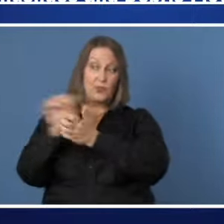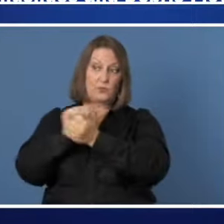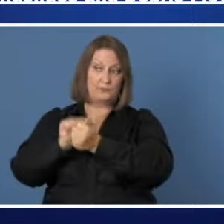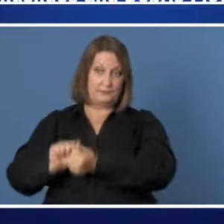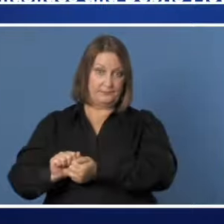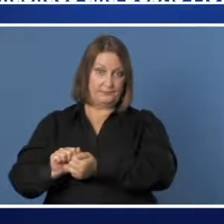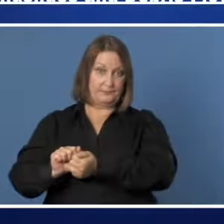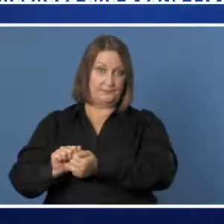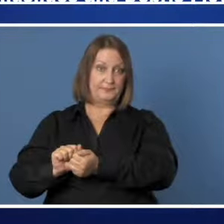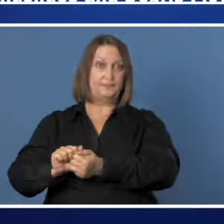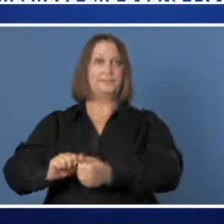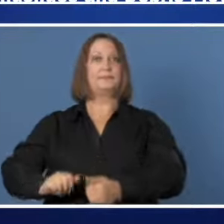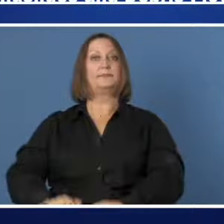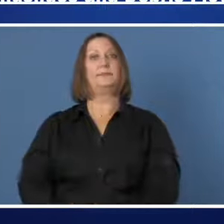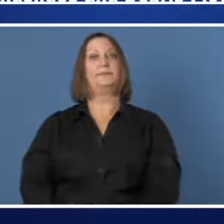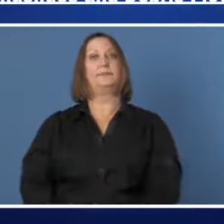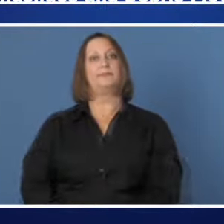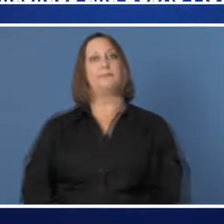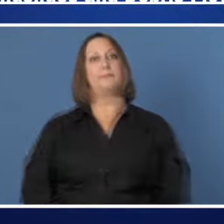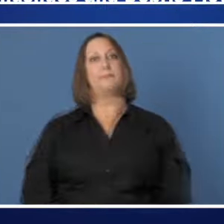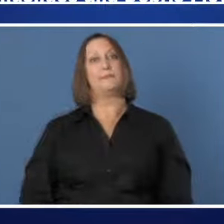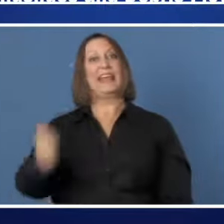the area.